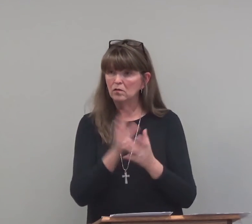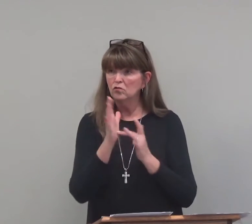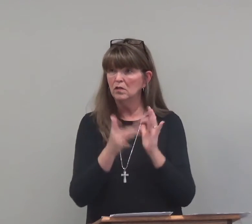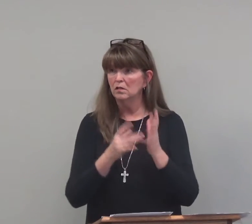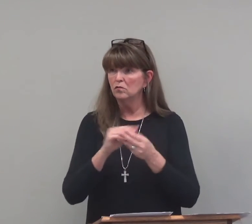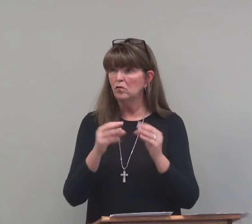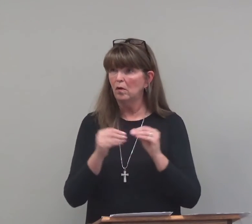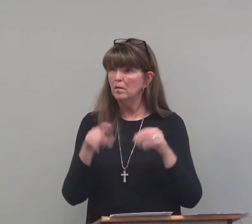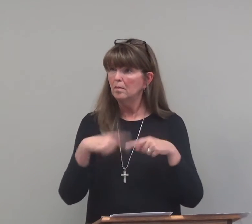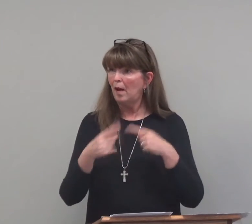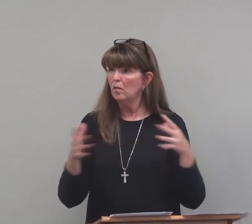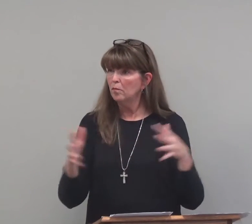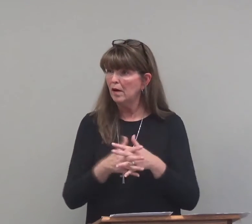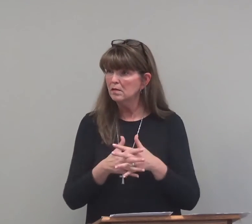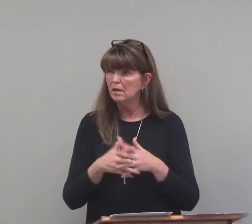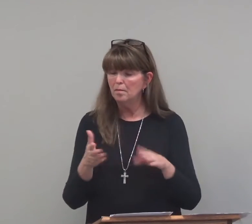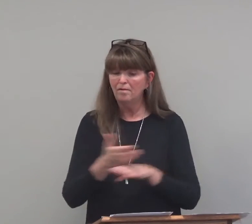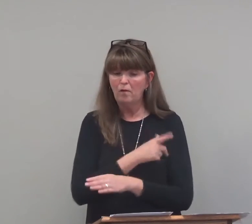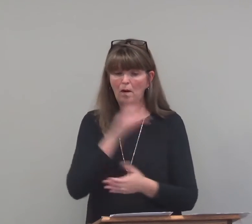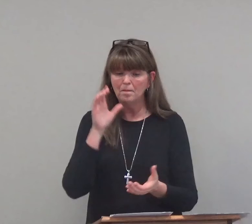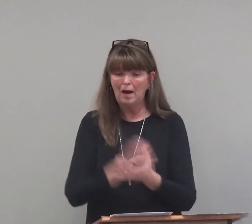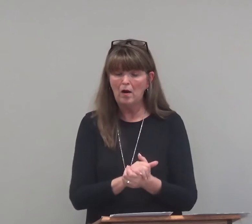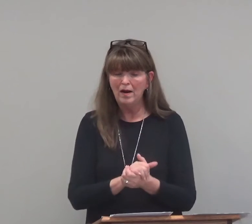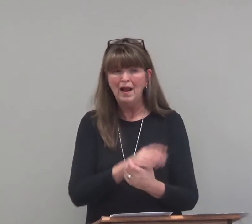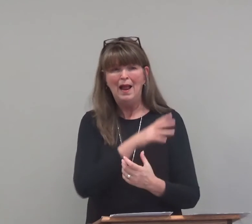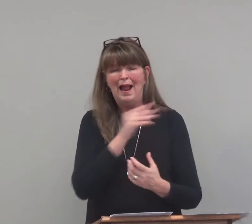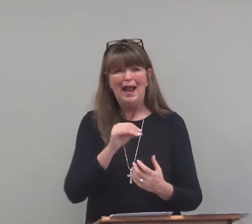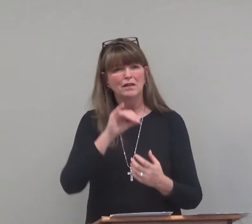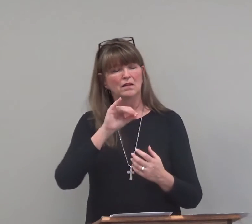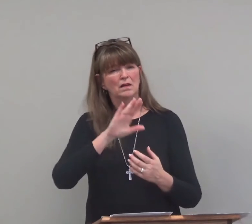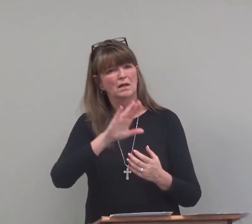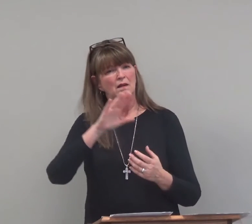about a pregnancy out of wedlock.